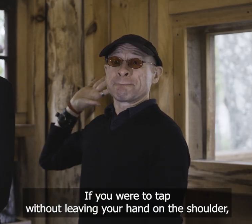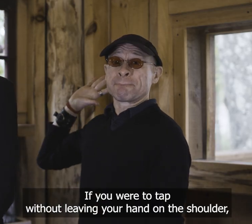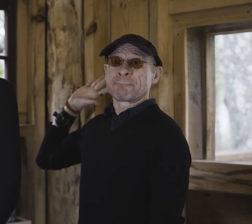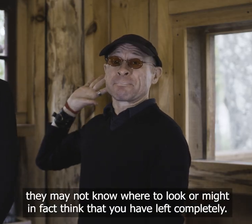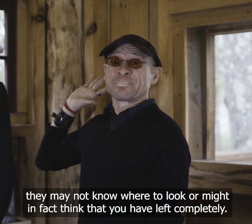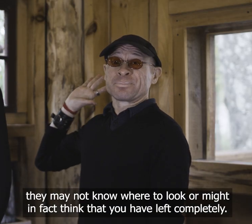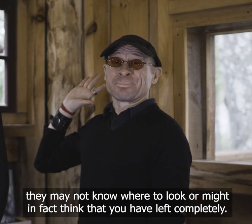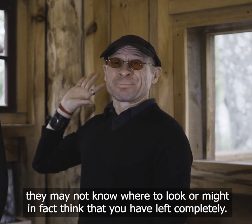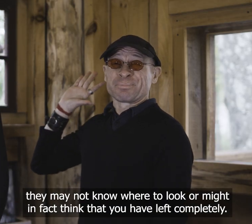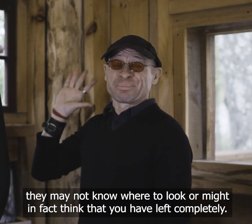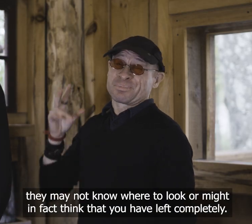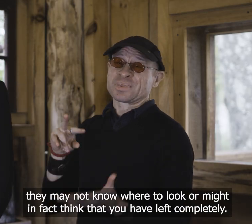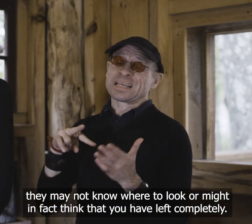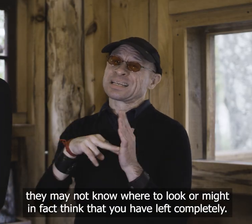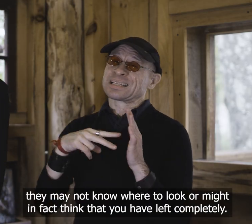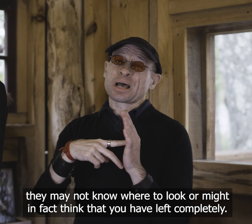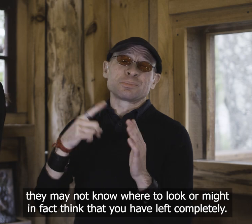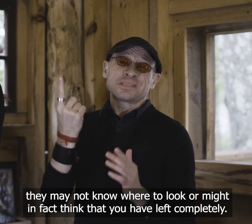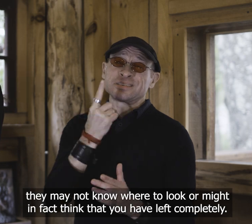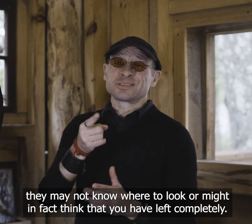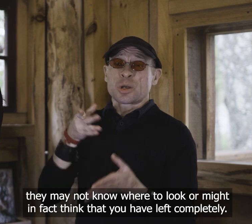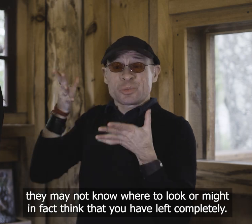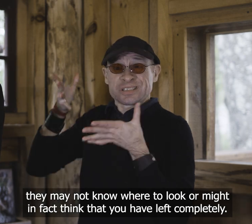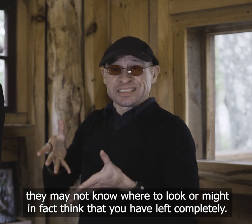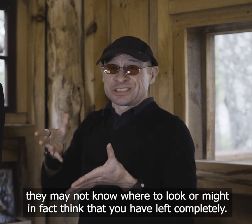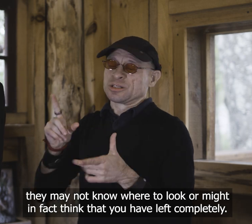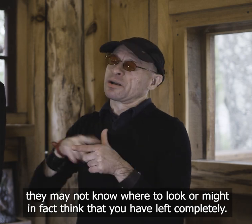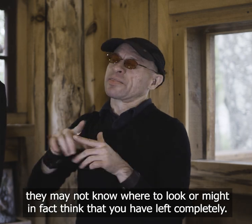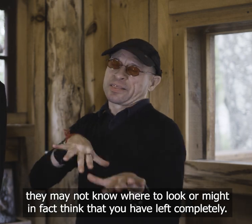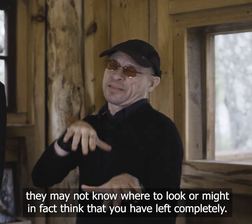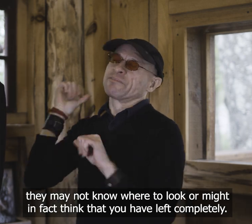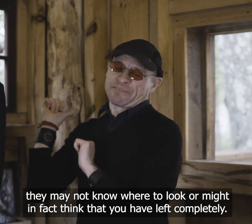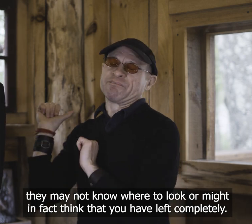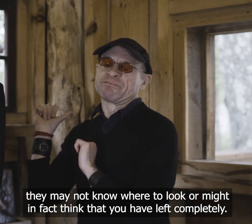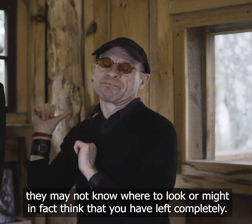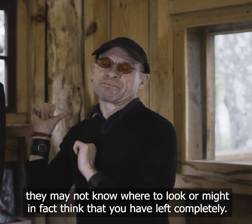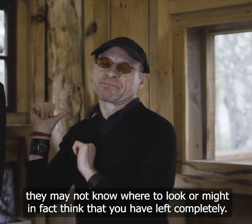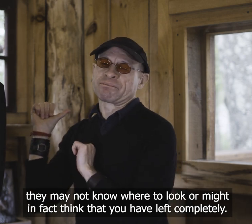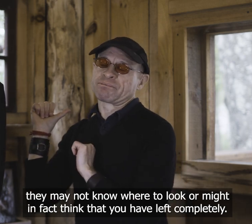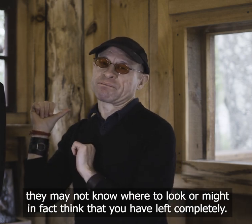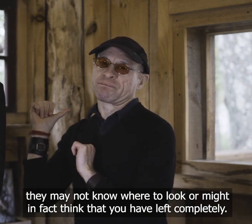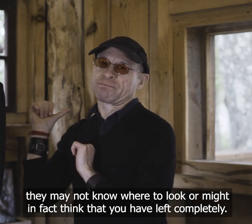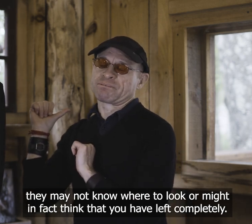shoulder, they may not know where to look or might in fact think that you have left completely.